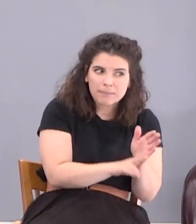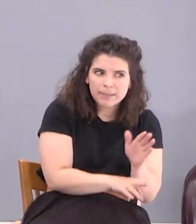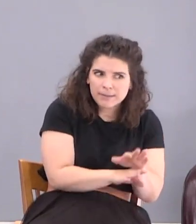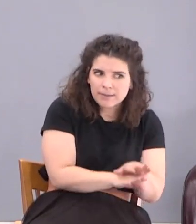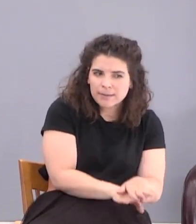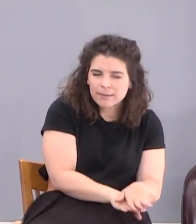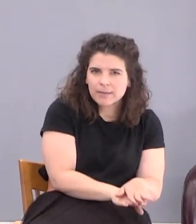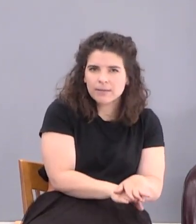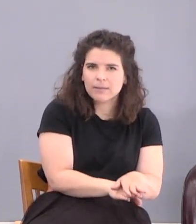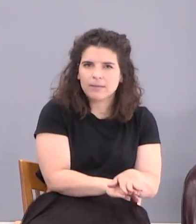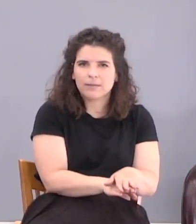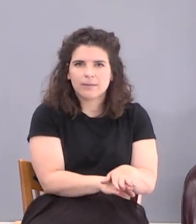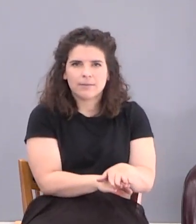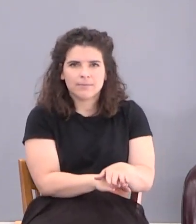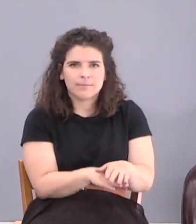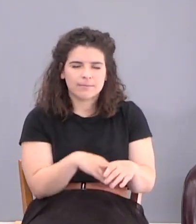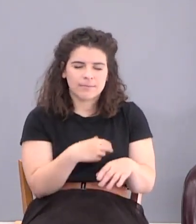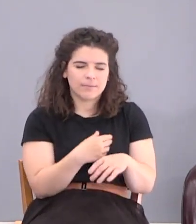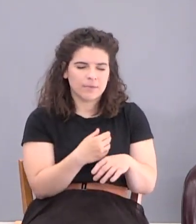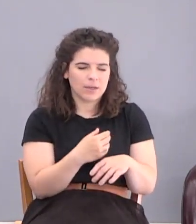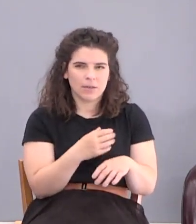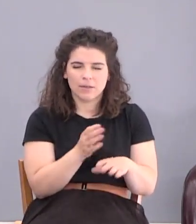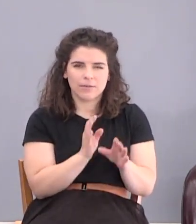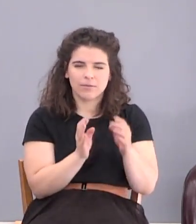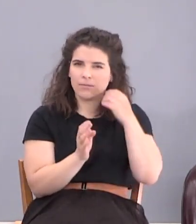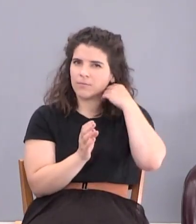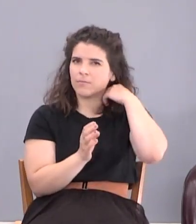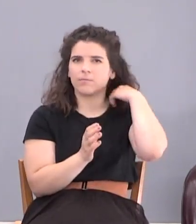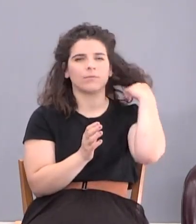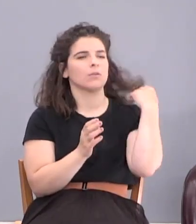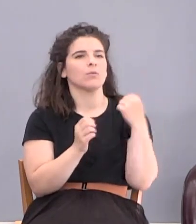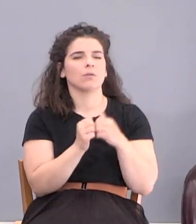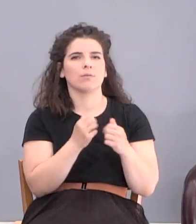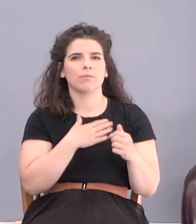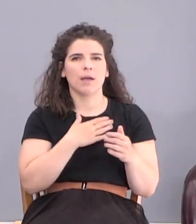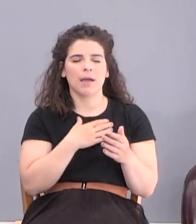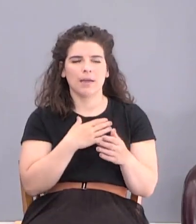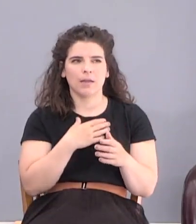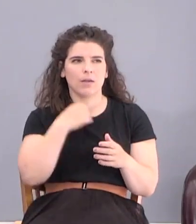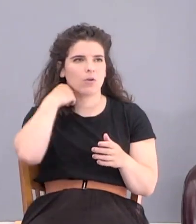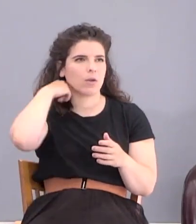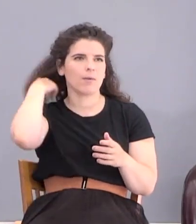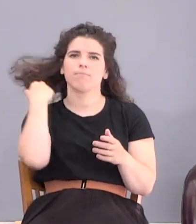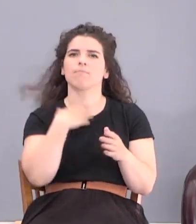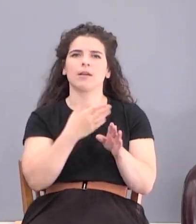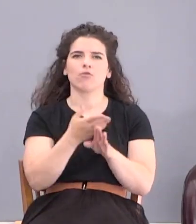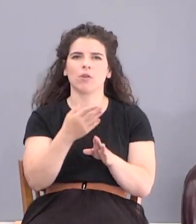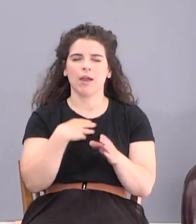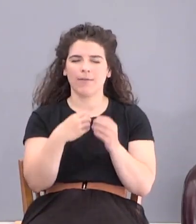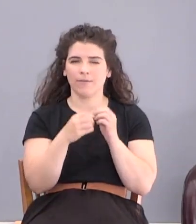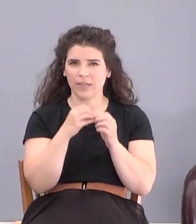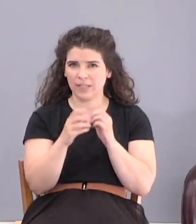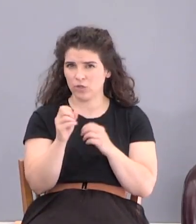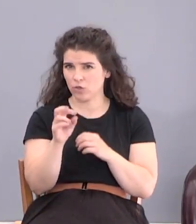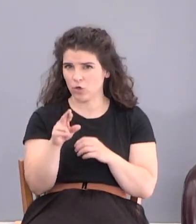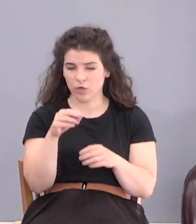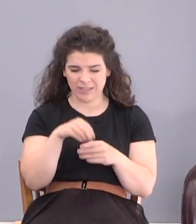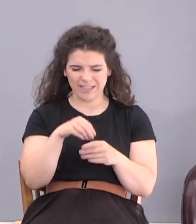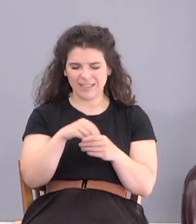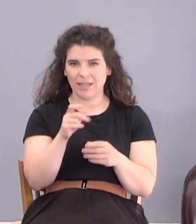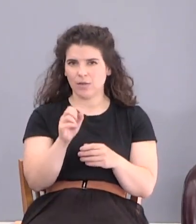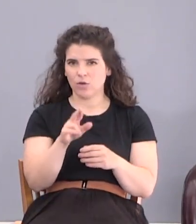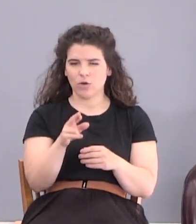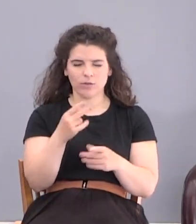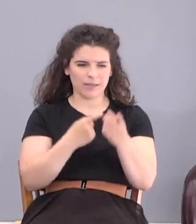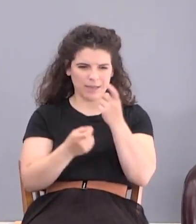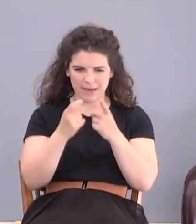He's not rejuvenating your old man. With my profession, I fix cars. I fix interiors of cars. And I get asked